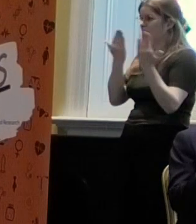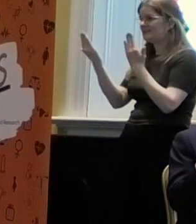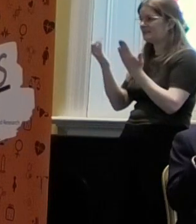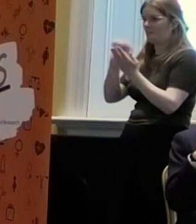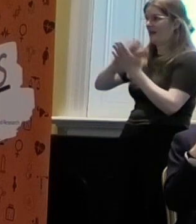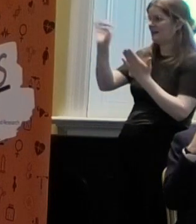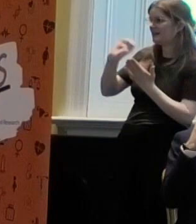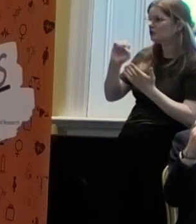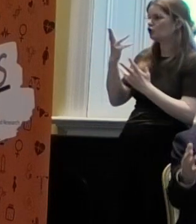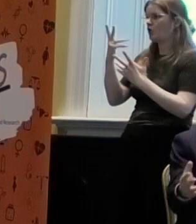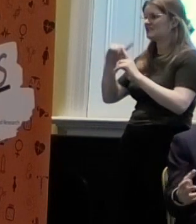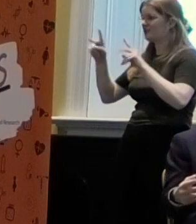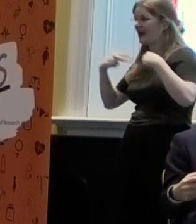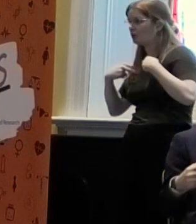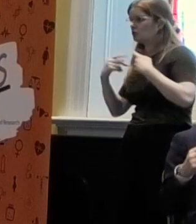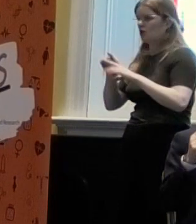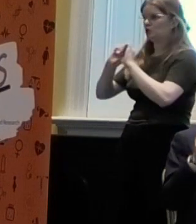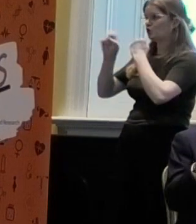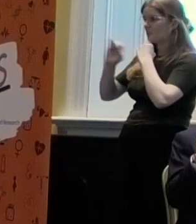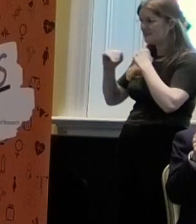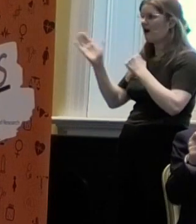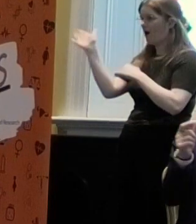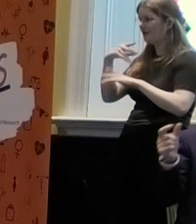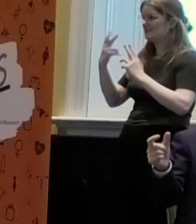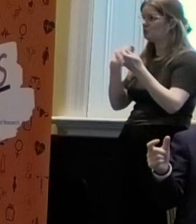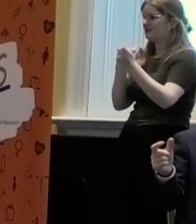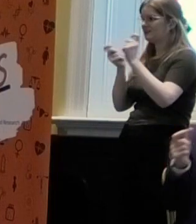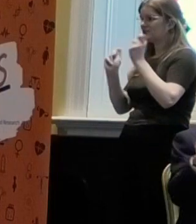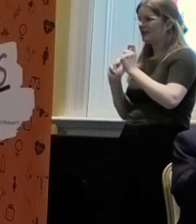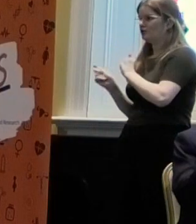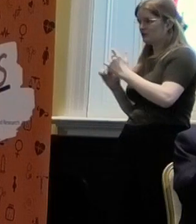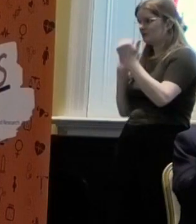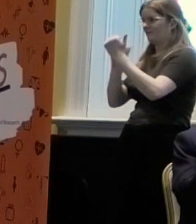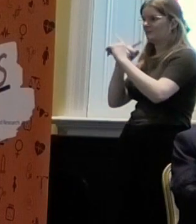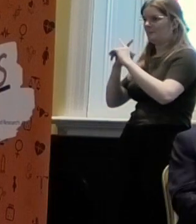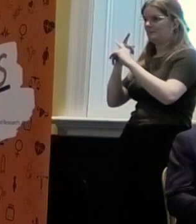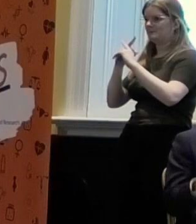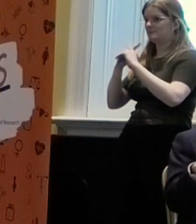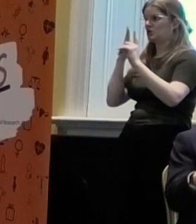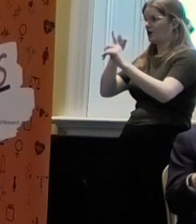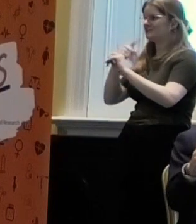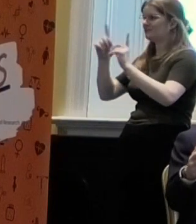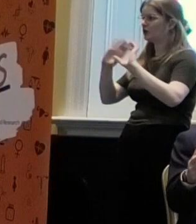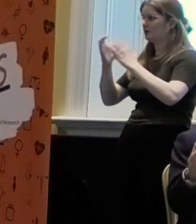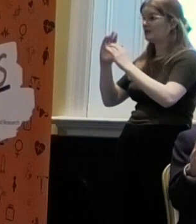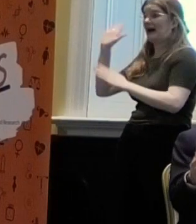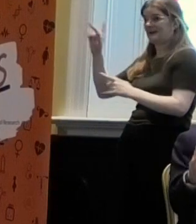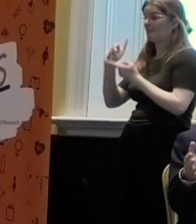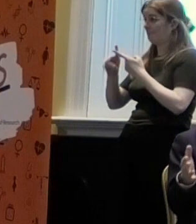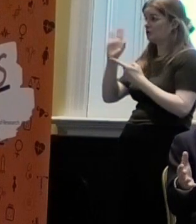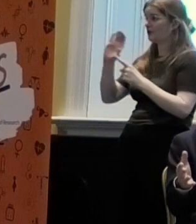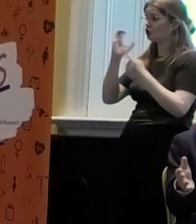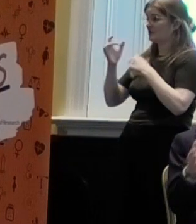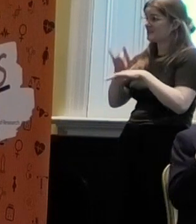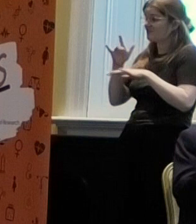that you provide, social media material needs to be pitched differently for different communities and needs to be culturally sensitive. And we do that